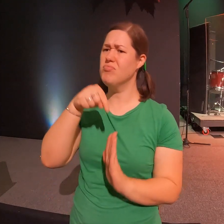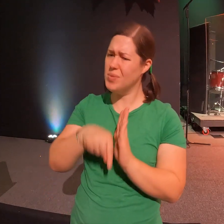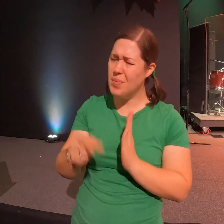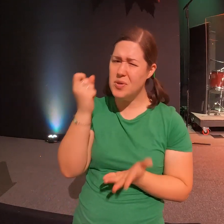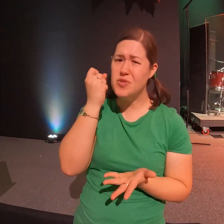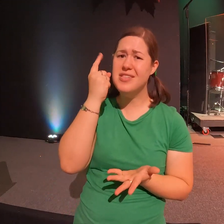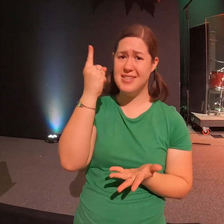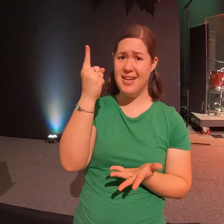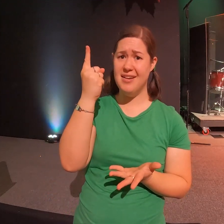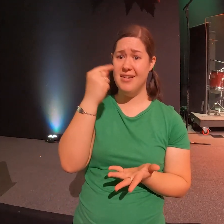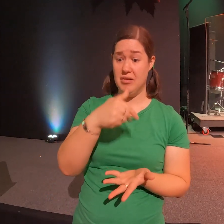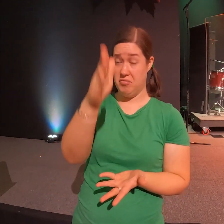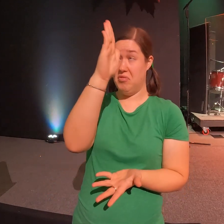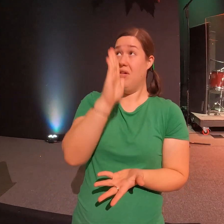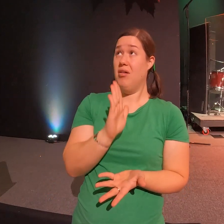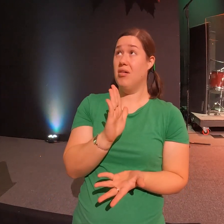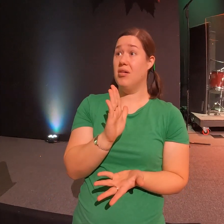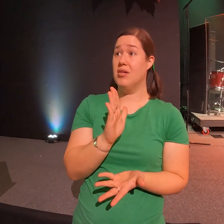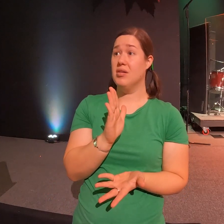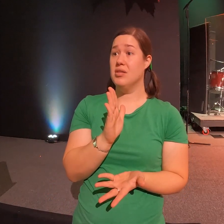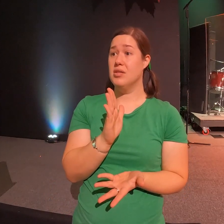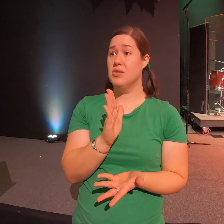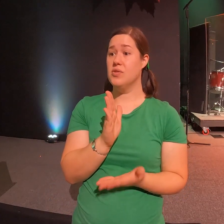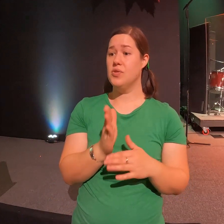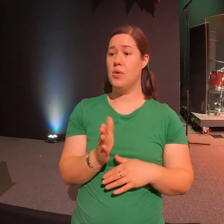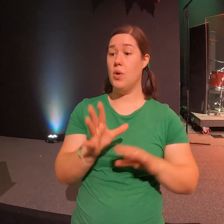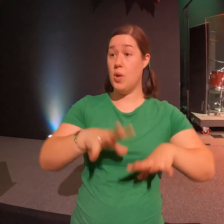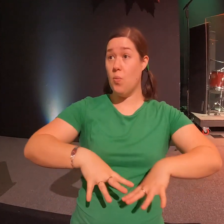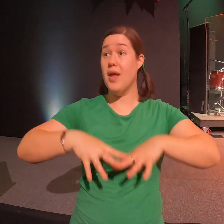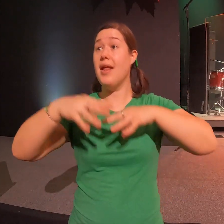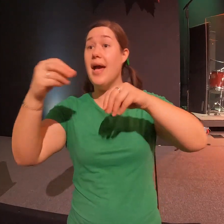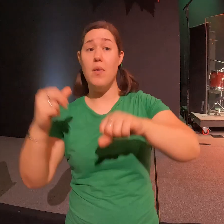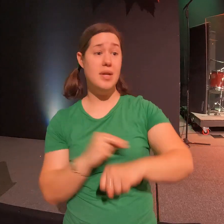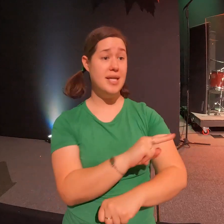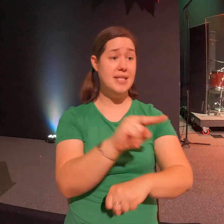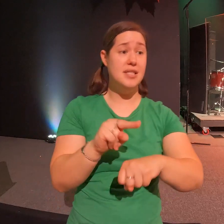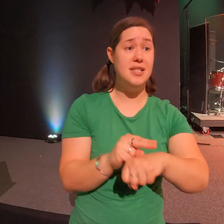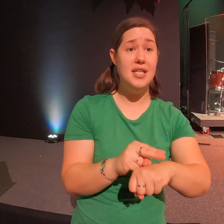and he saw outside the buildings of these churches and that